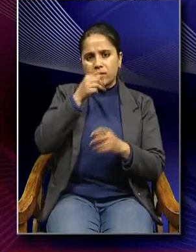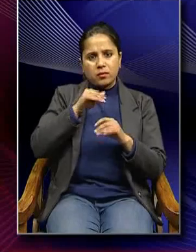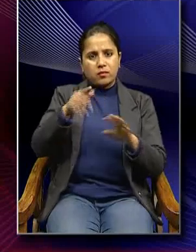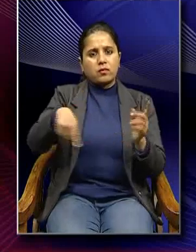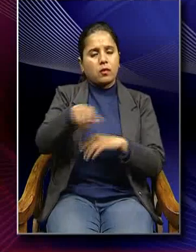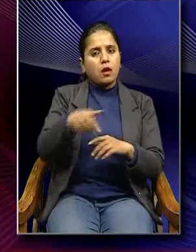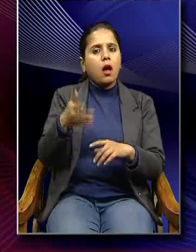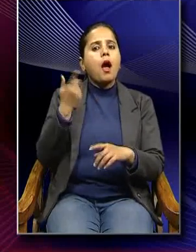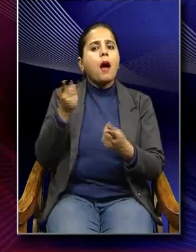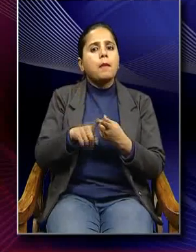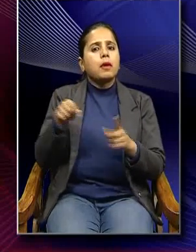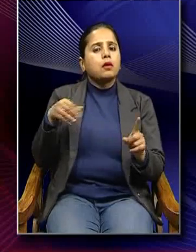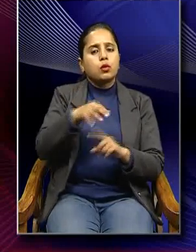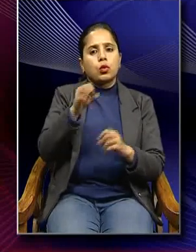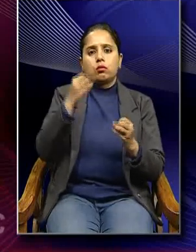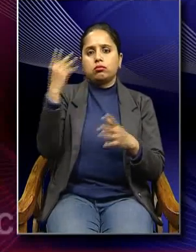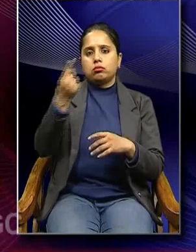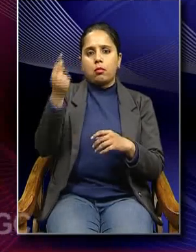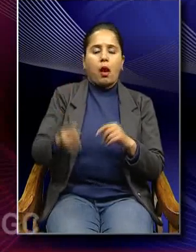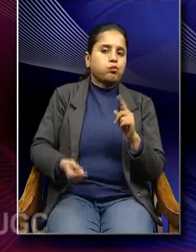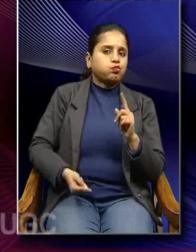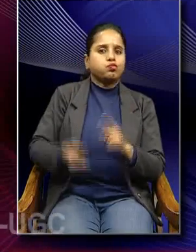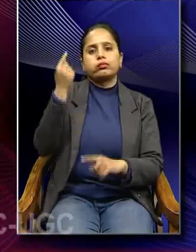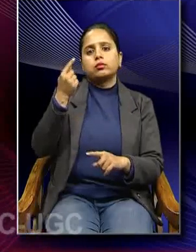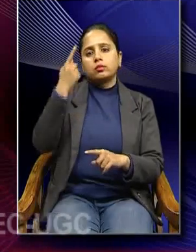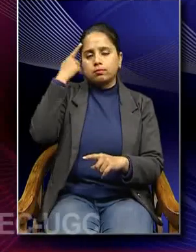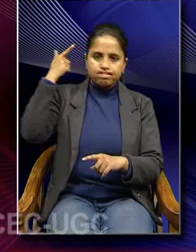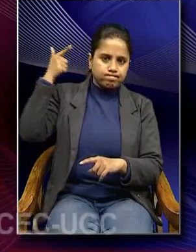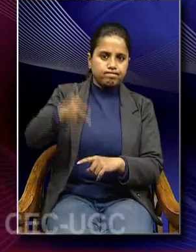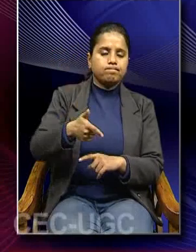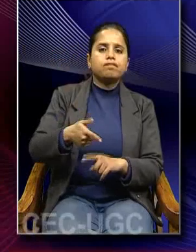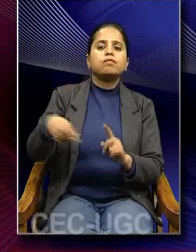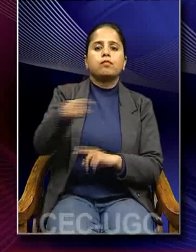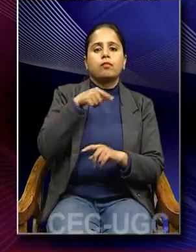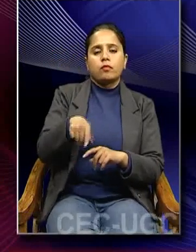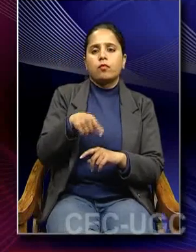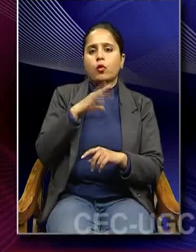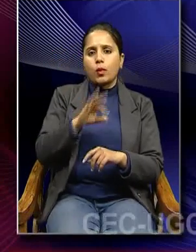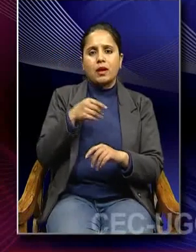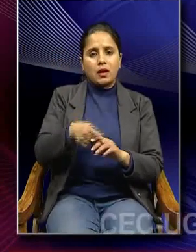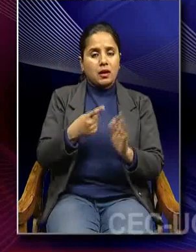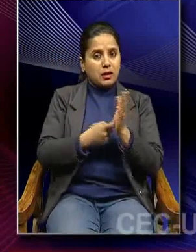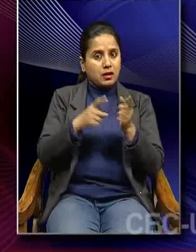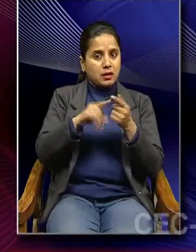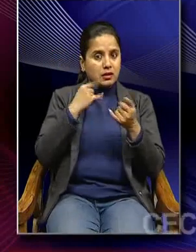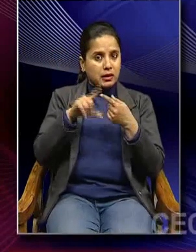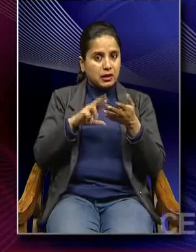highly affected by the electricity prices. So this is not the case of resilient policy